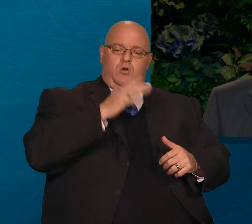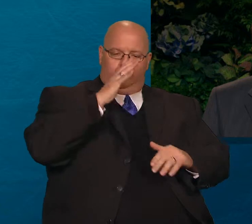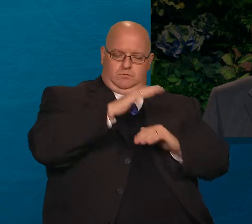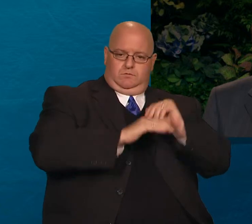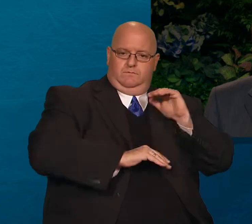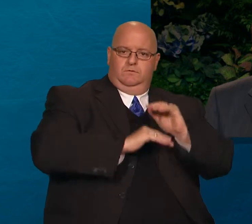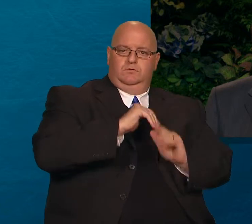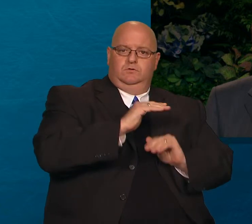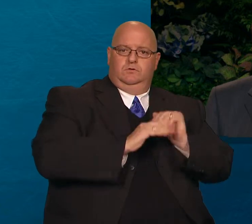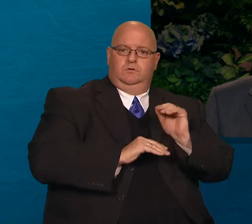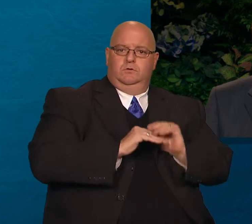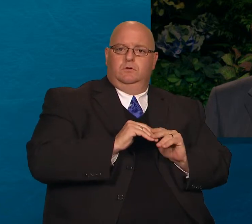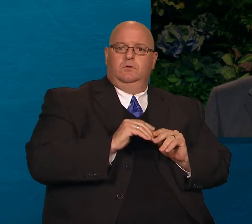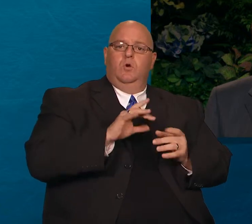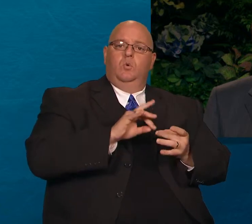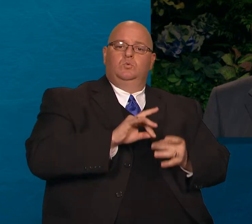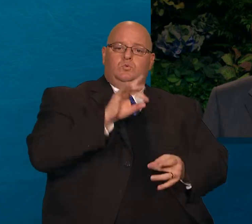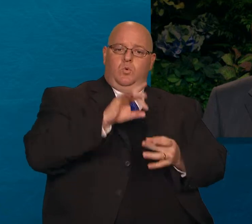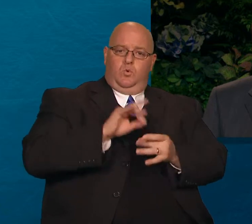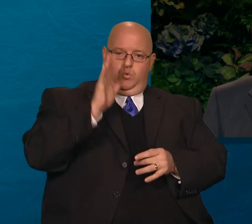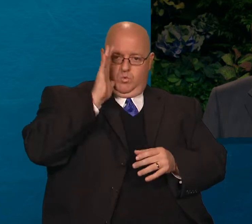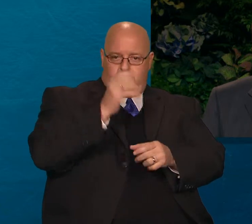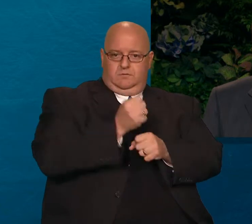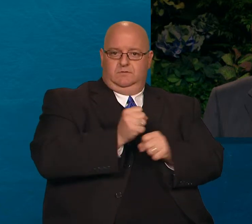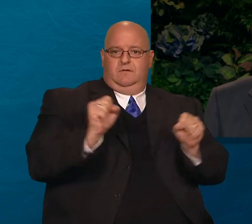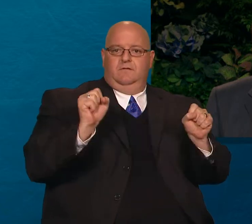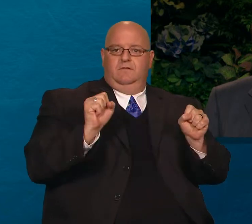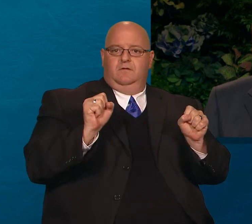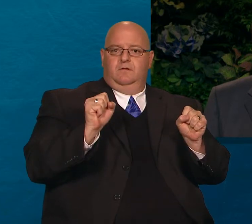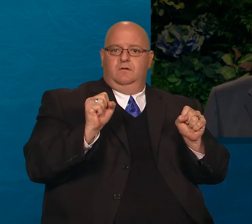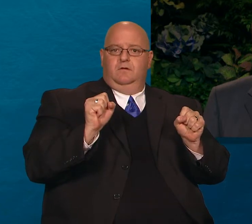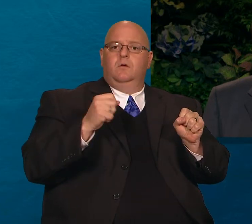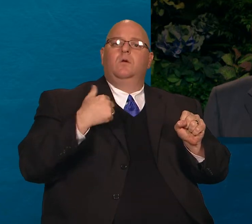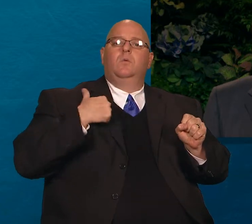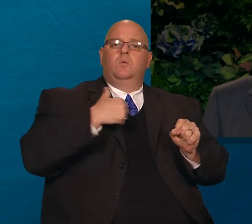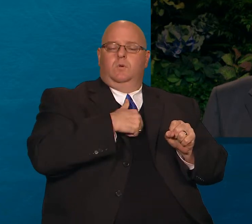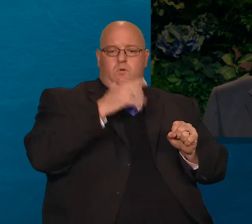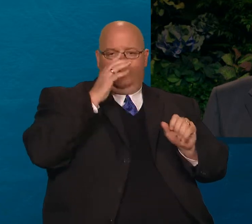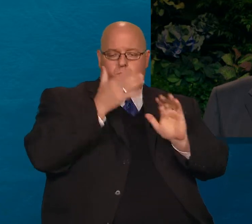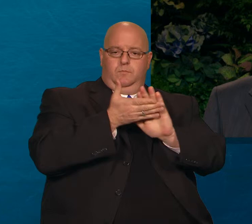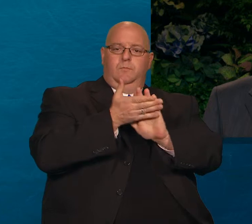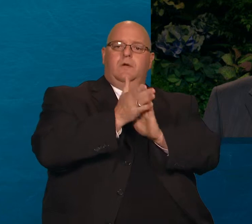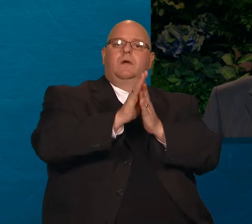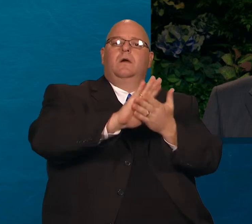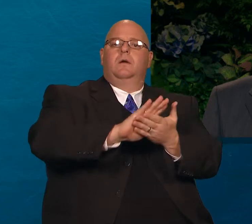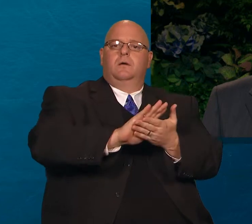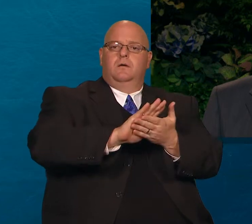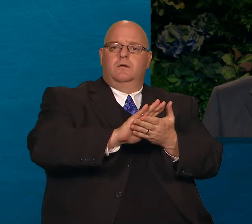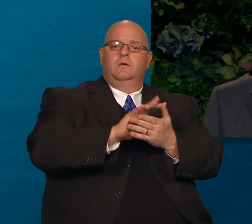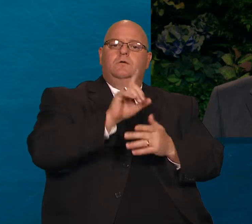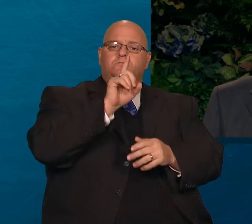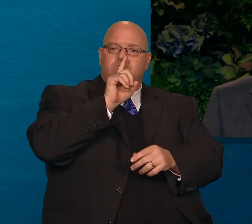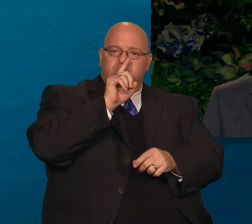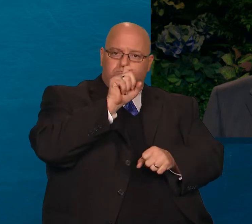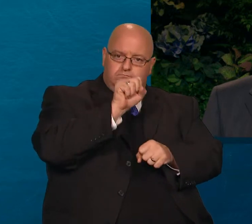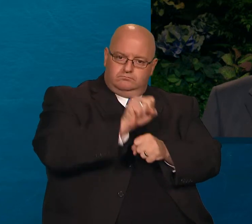comforted. Souls will be saved. We will become